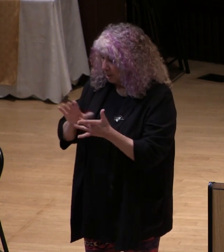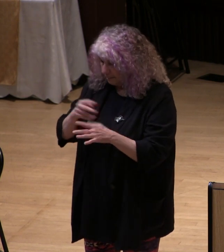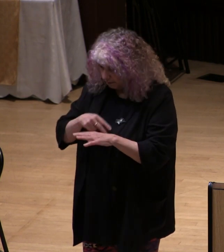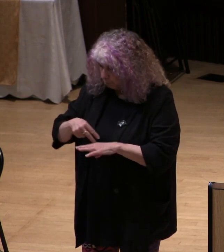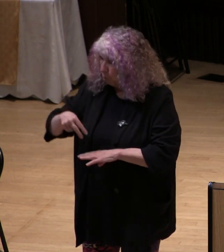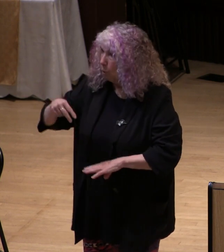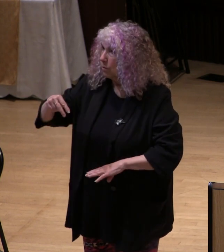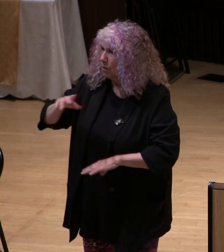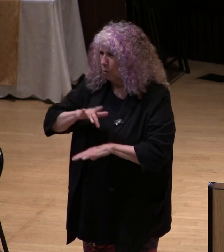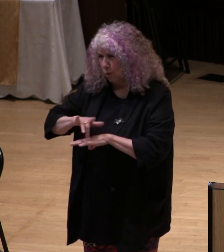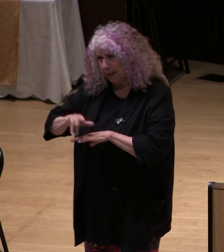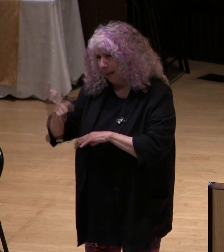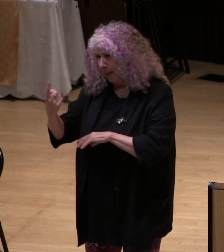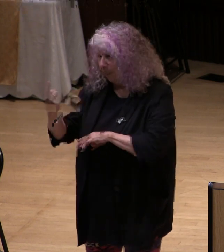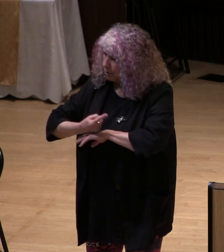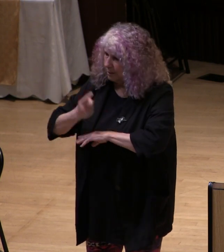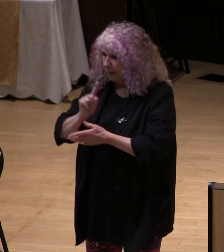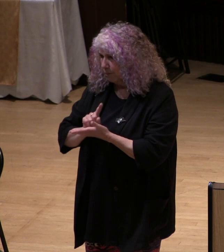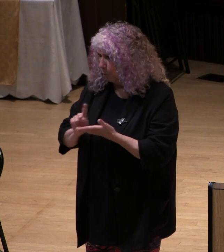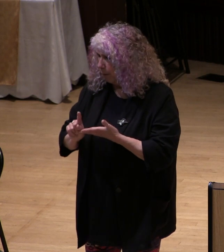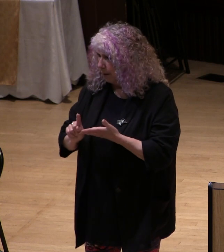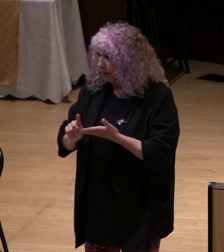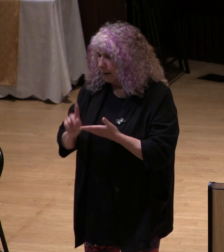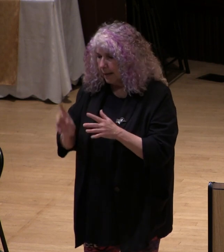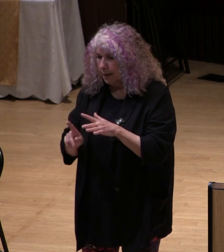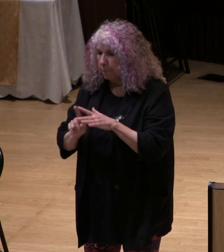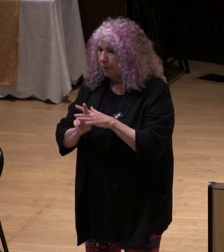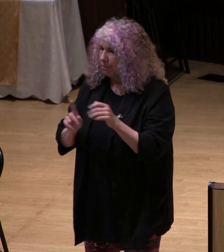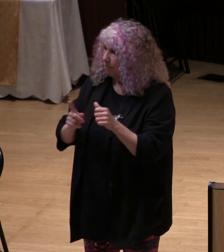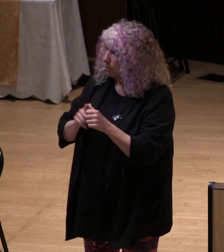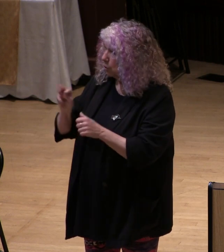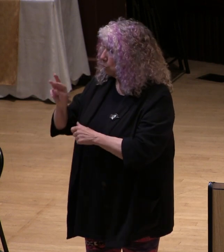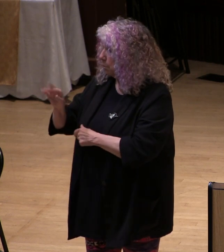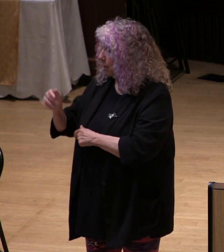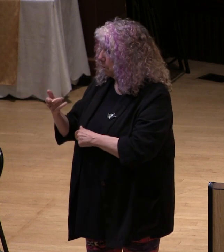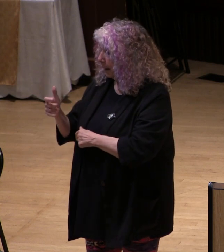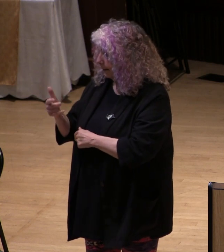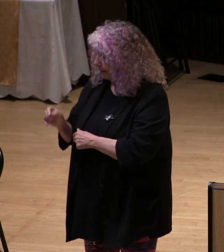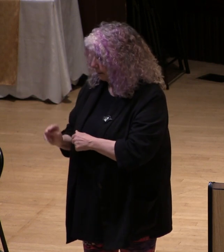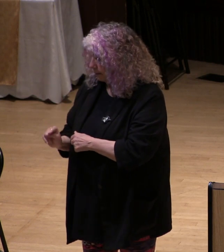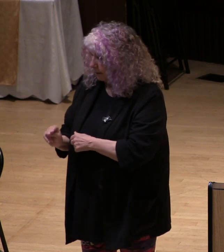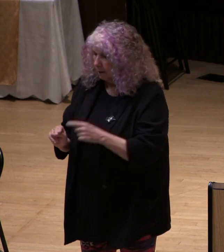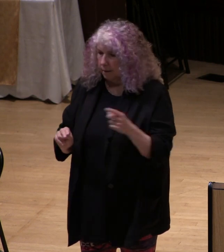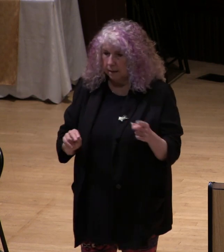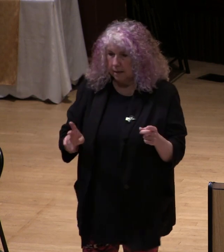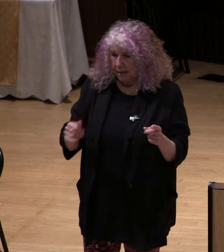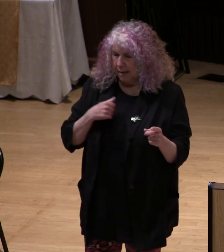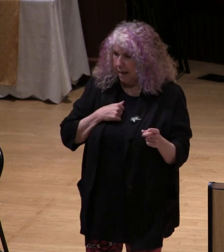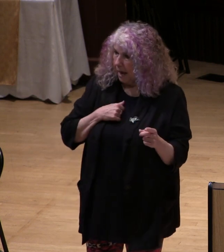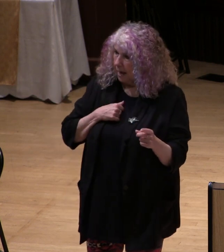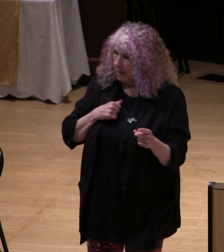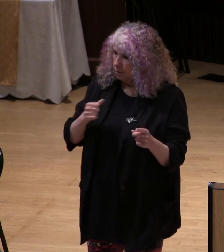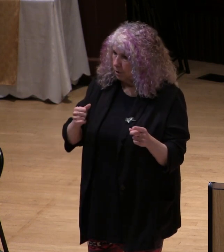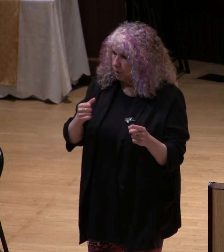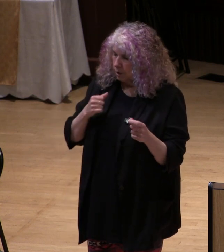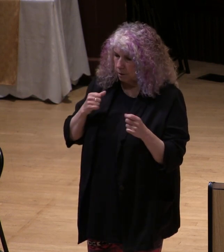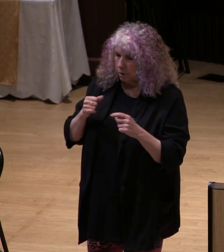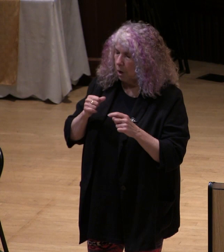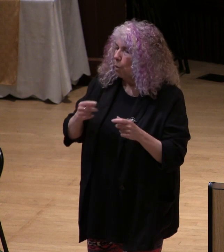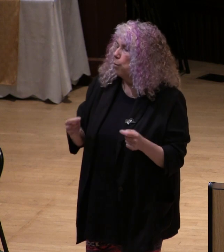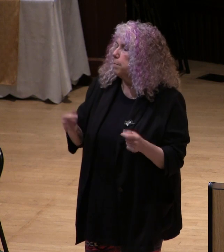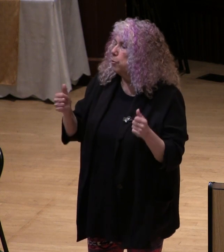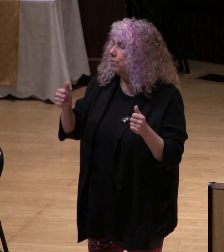risen early on the first day of the week, he appeared first to Mary Magdalene, out of whom he had driven seven